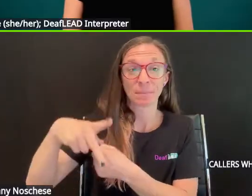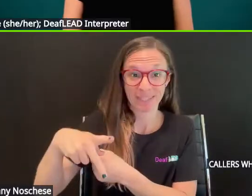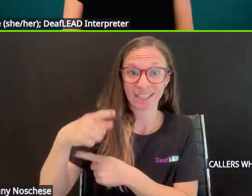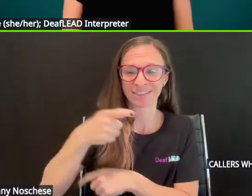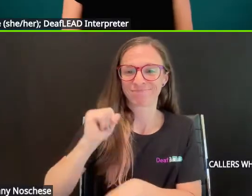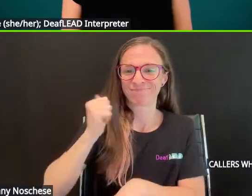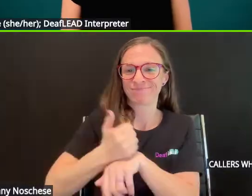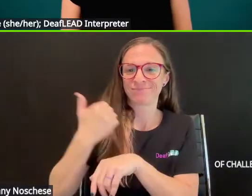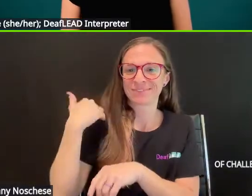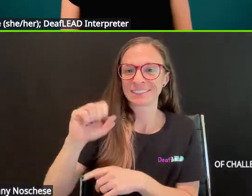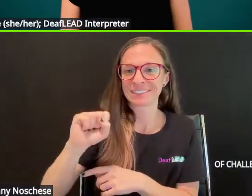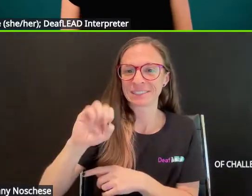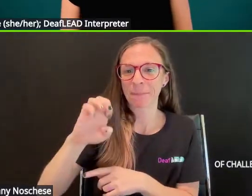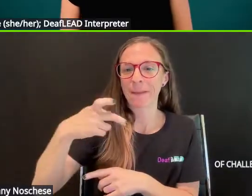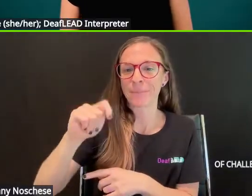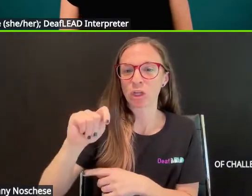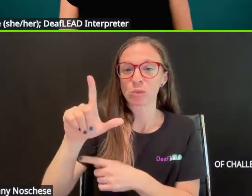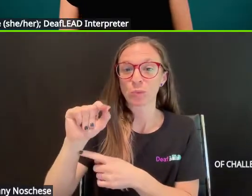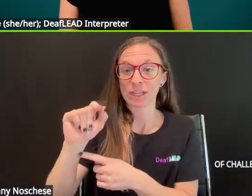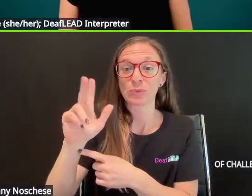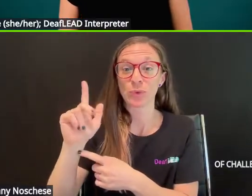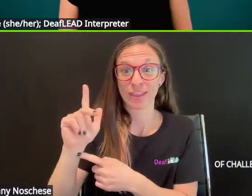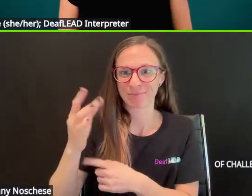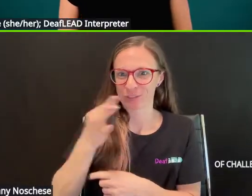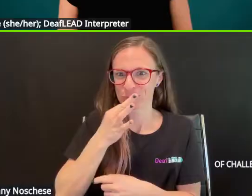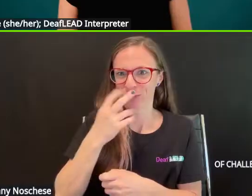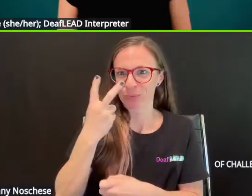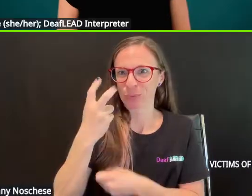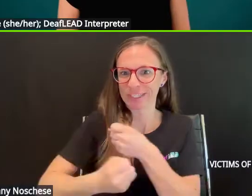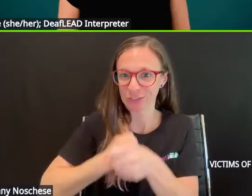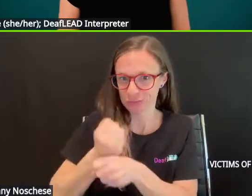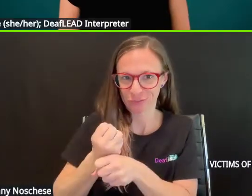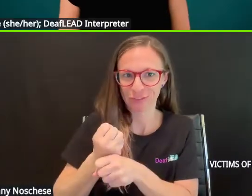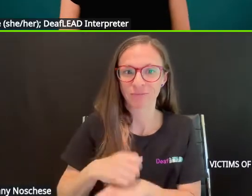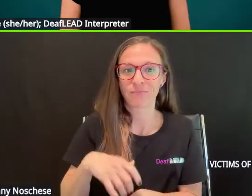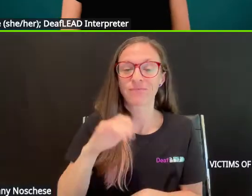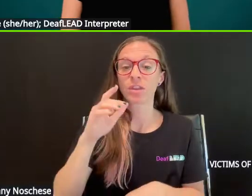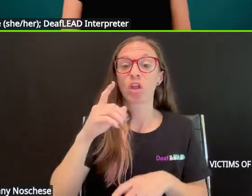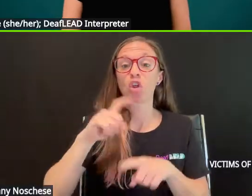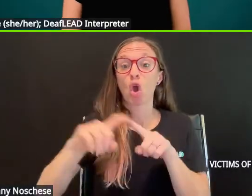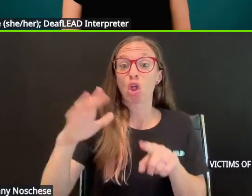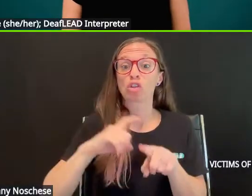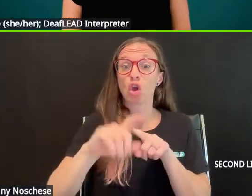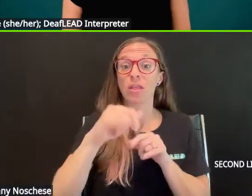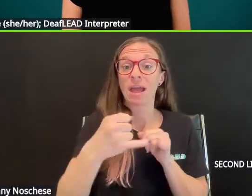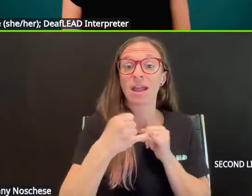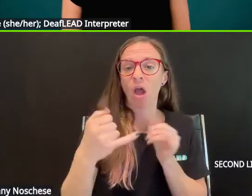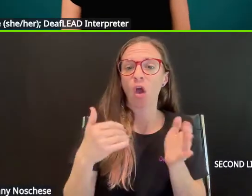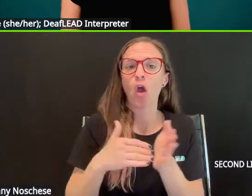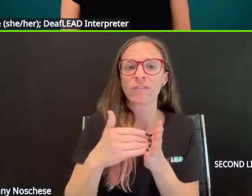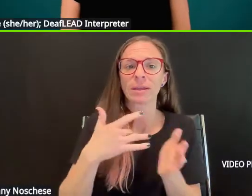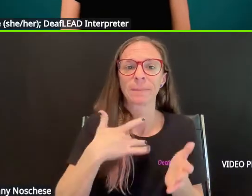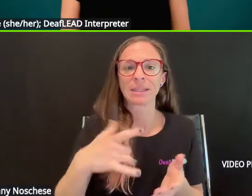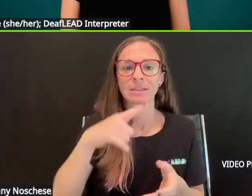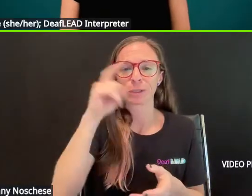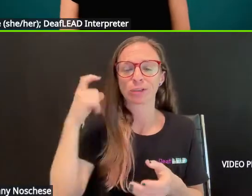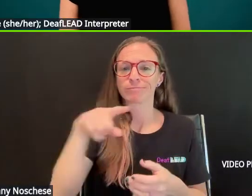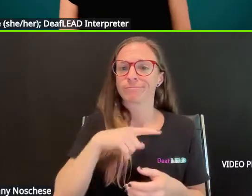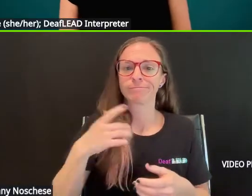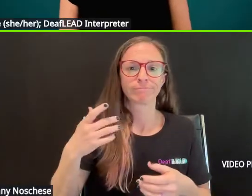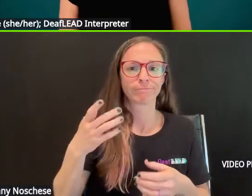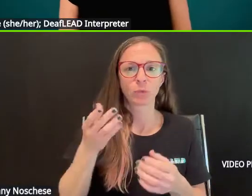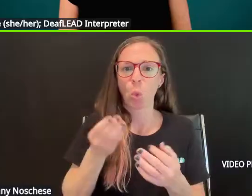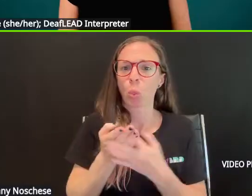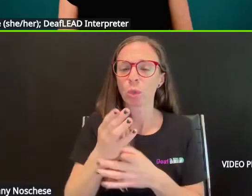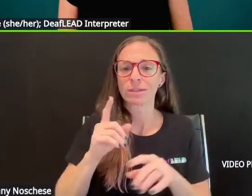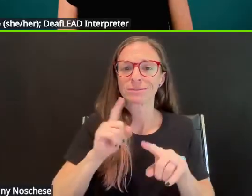second line we have is the 988 Videophone line, was established in September of 2023. We're soon reaching 2 years. Callers to that